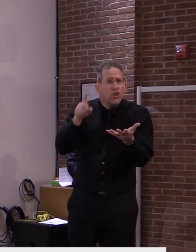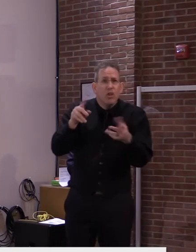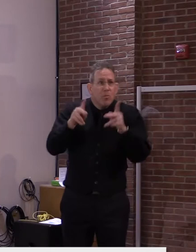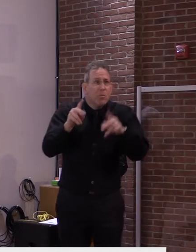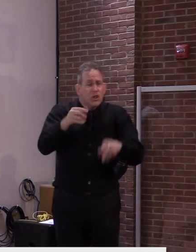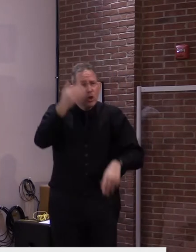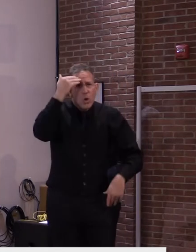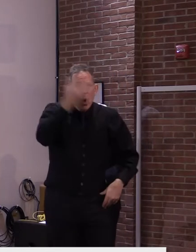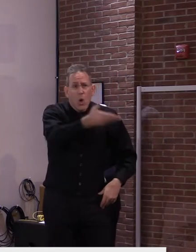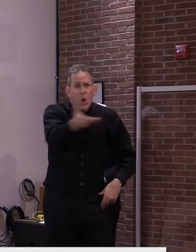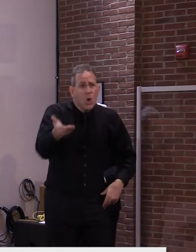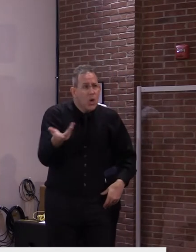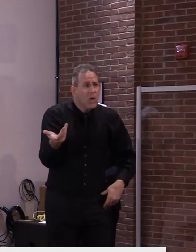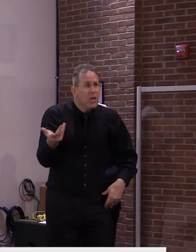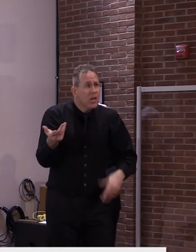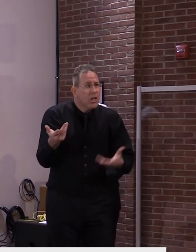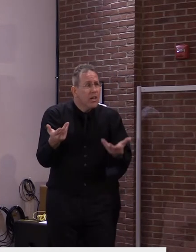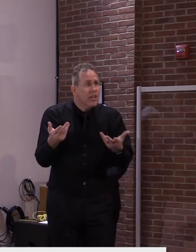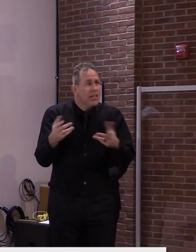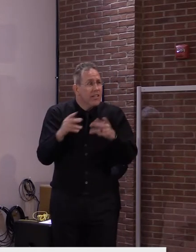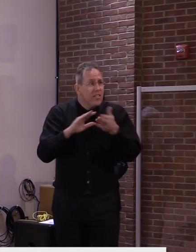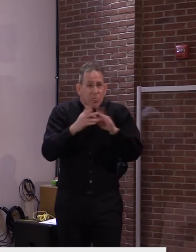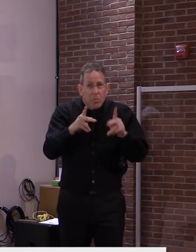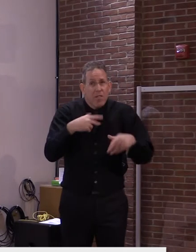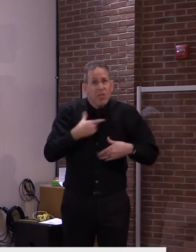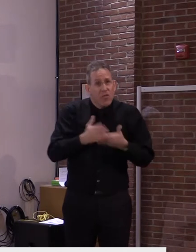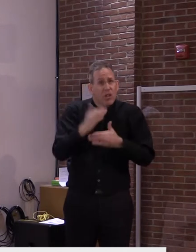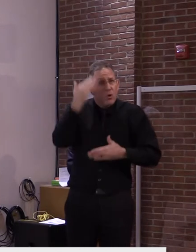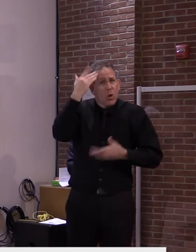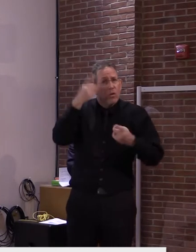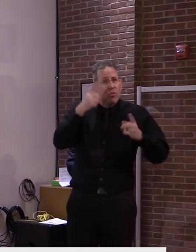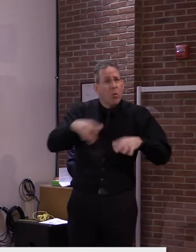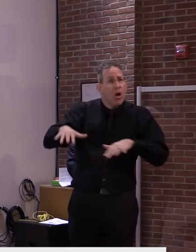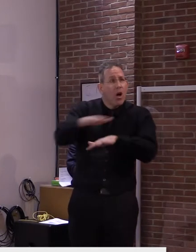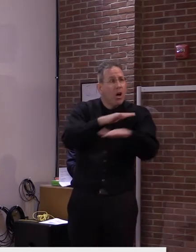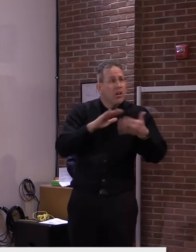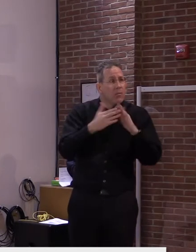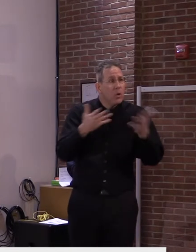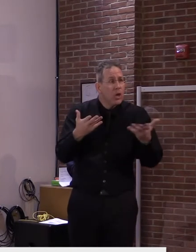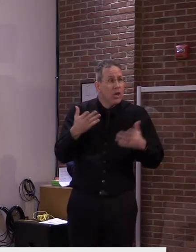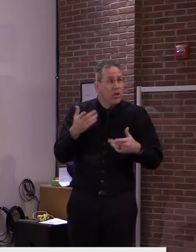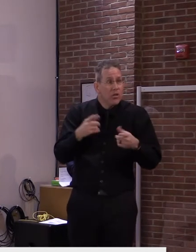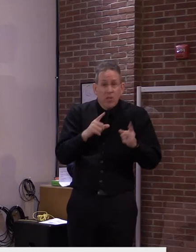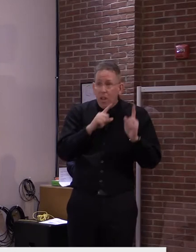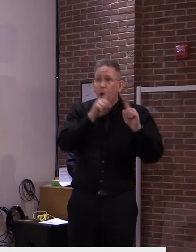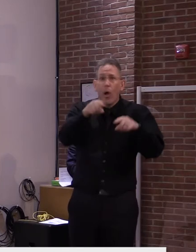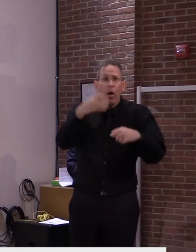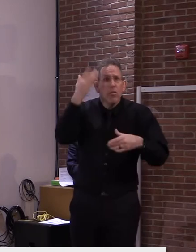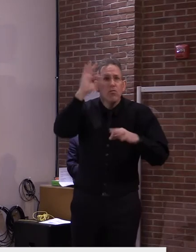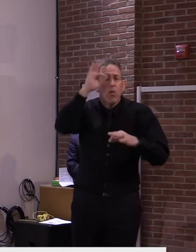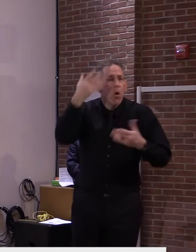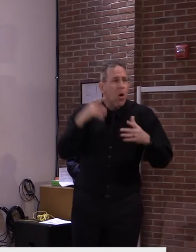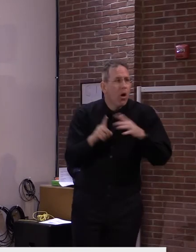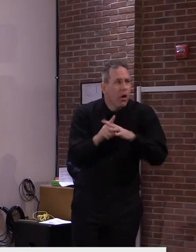make a determination as to whether they're going to go to Springfield, Rockingham, Hartford, based on what they hear. And